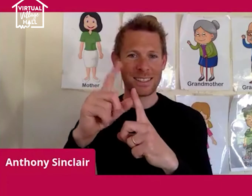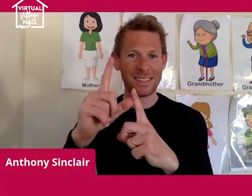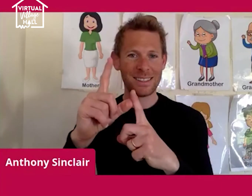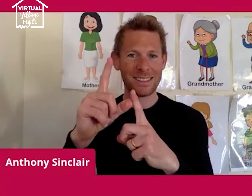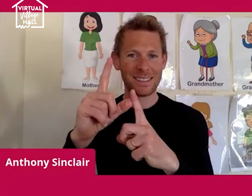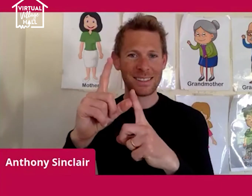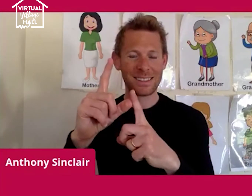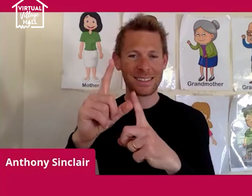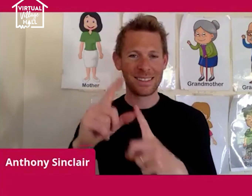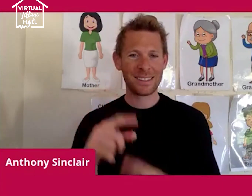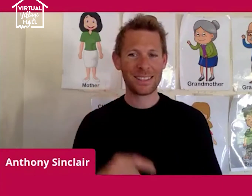Cousin.